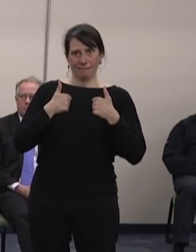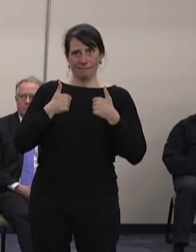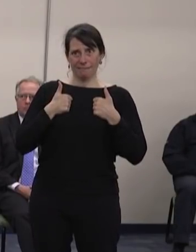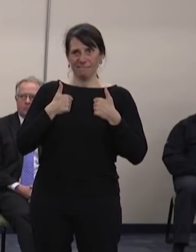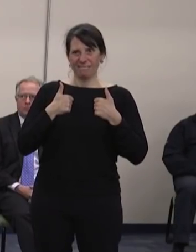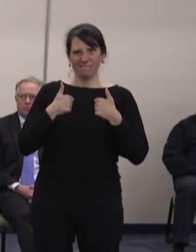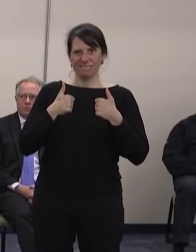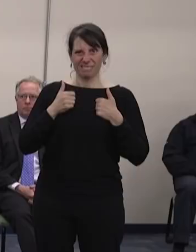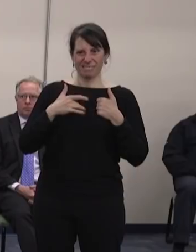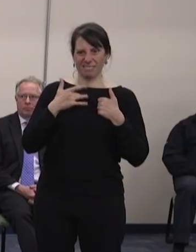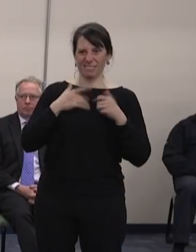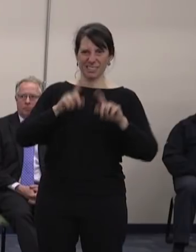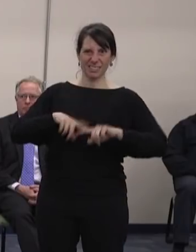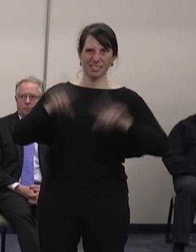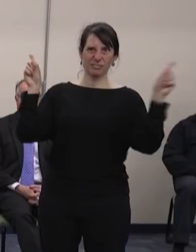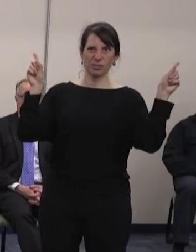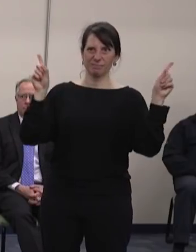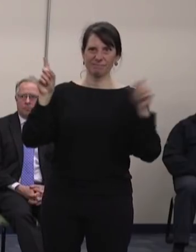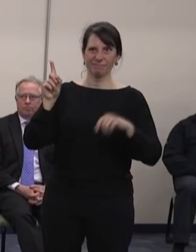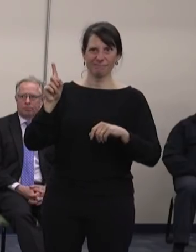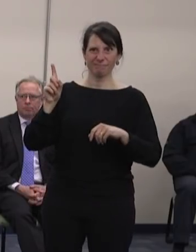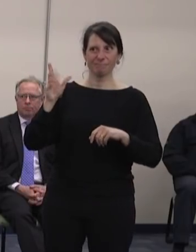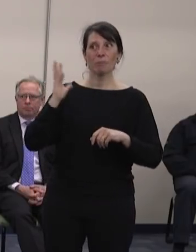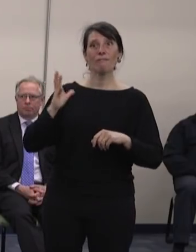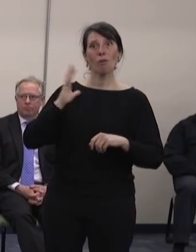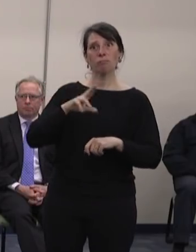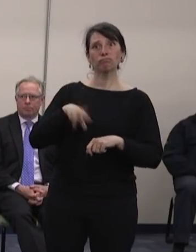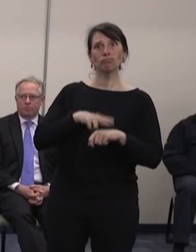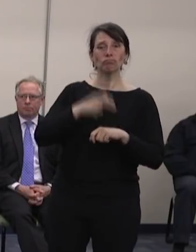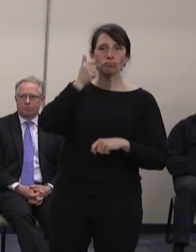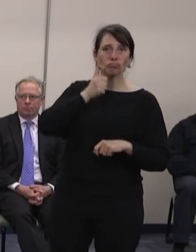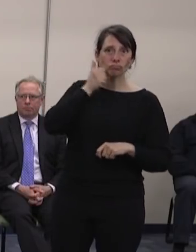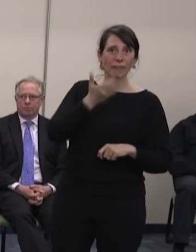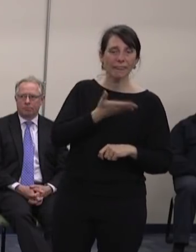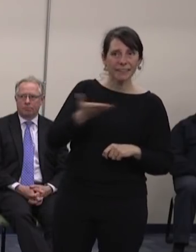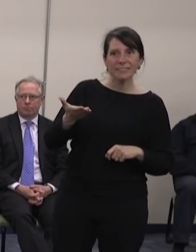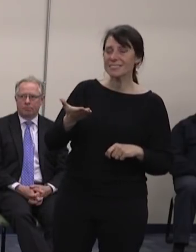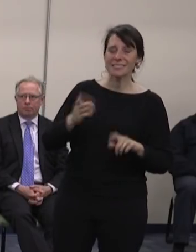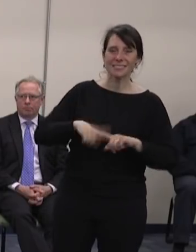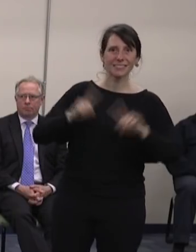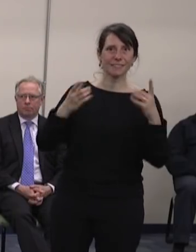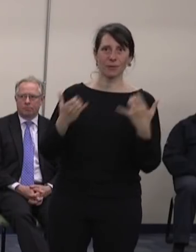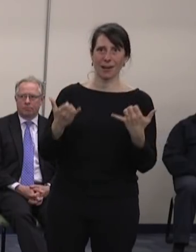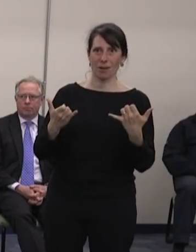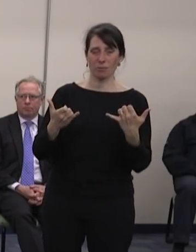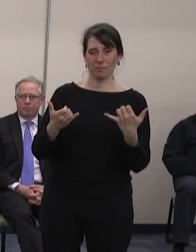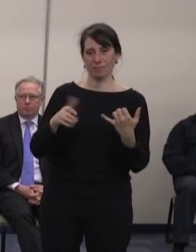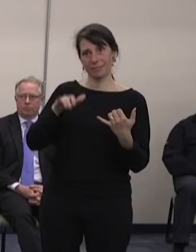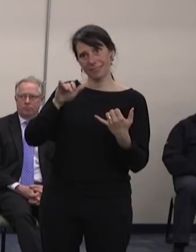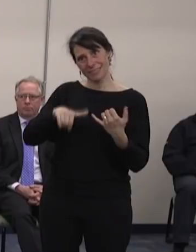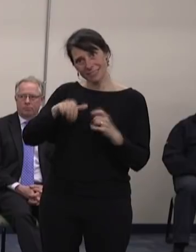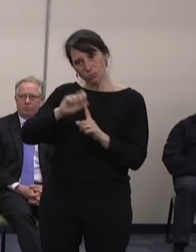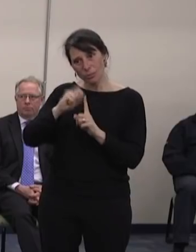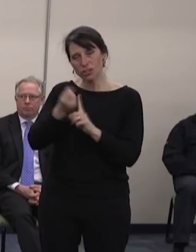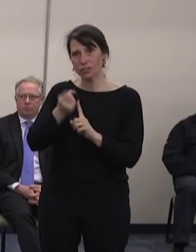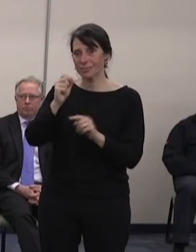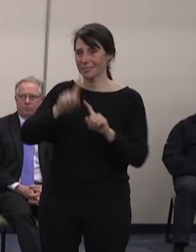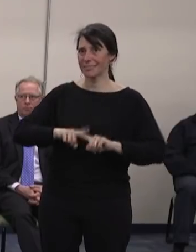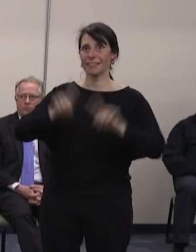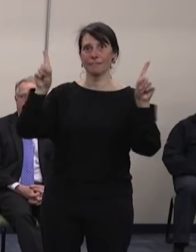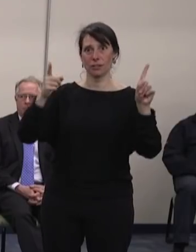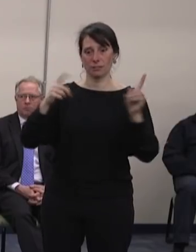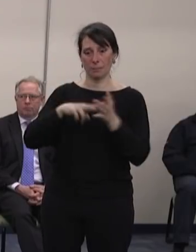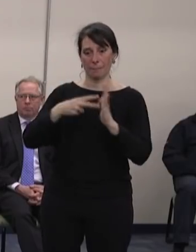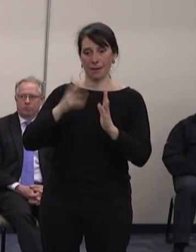on me. These are unprecedented times, and they call for equally unprecedented measures.